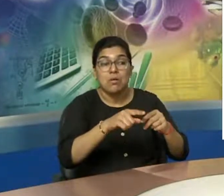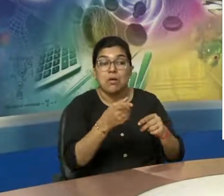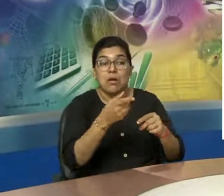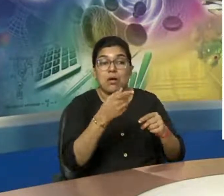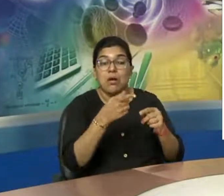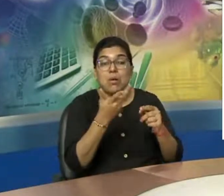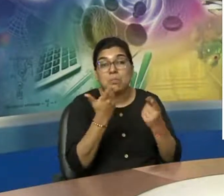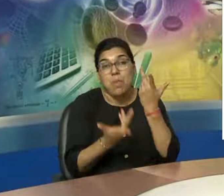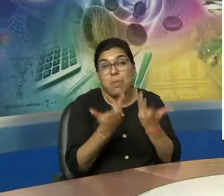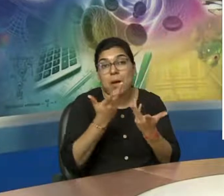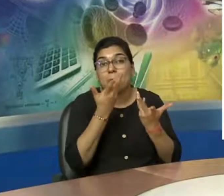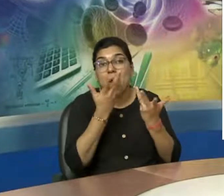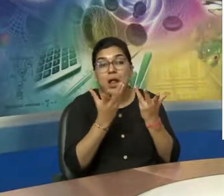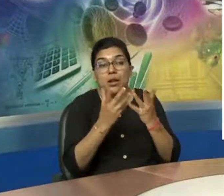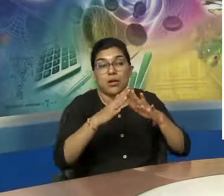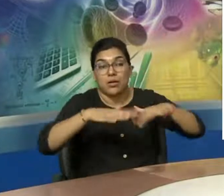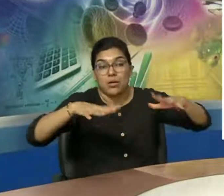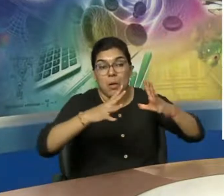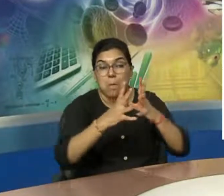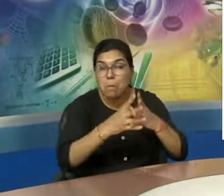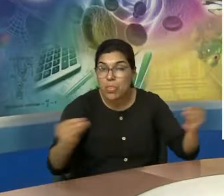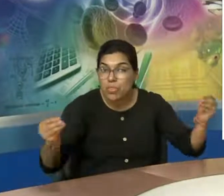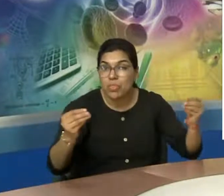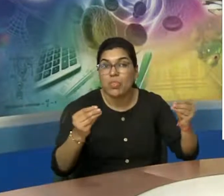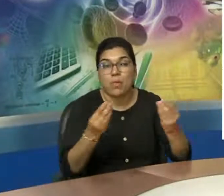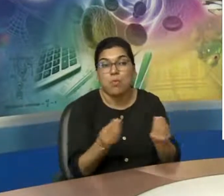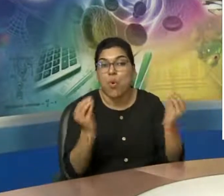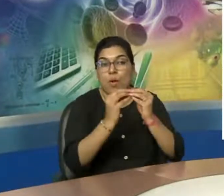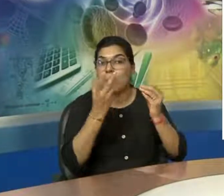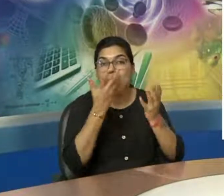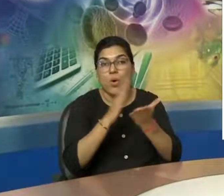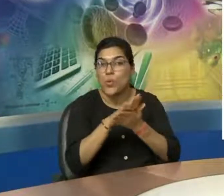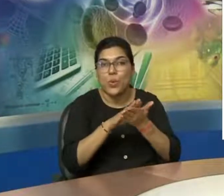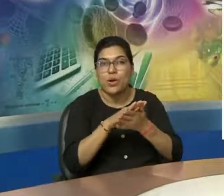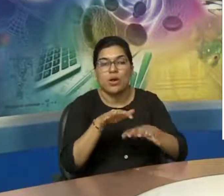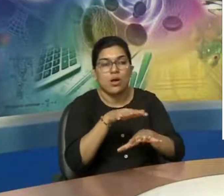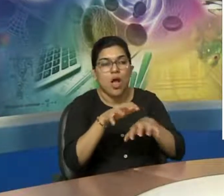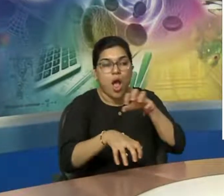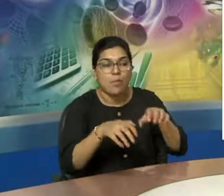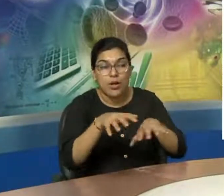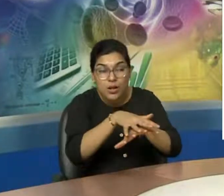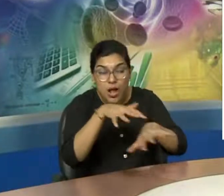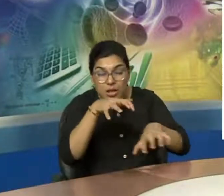All these have been produced, and adaptations have also a genetic basis.